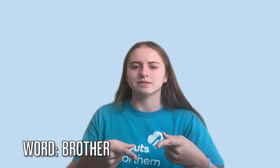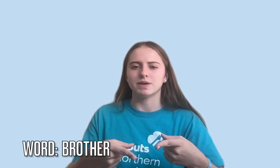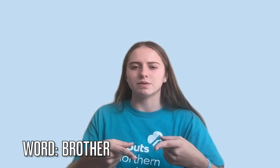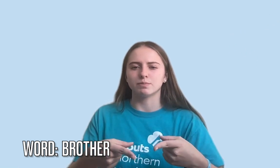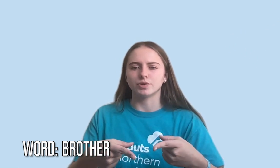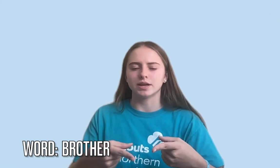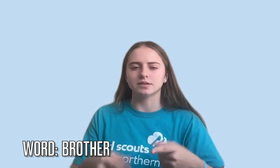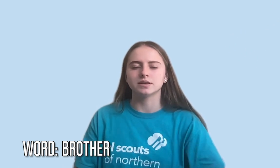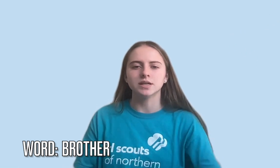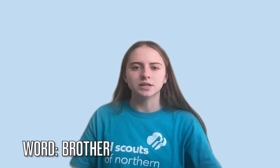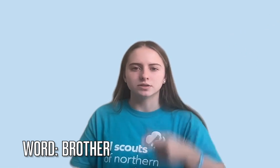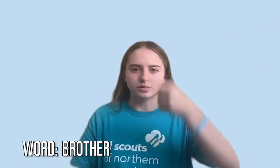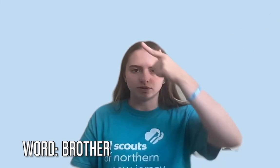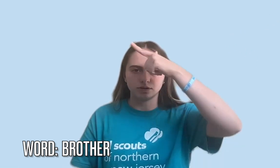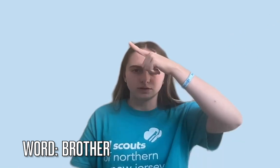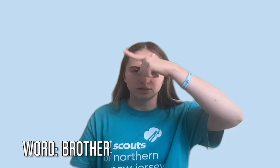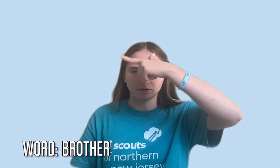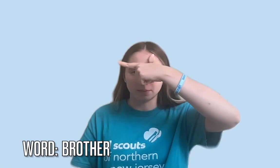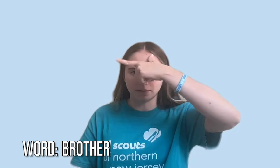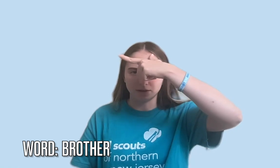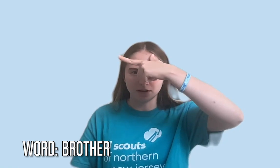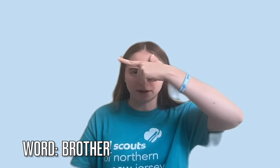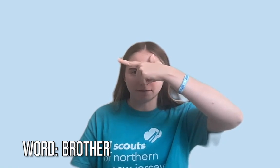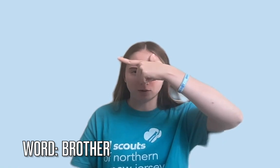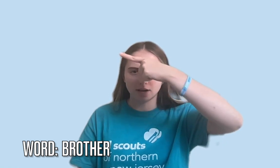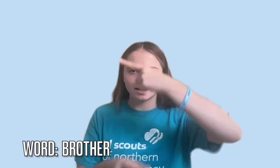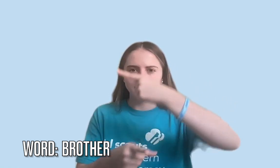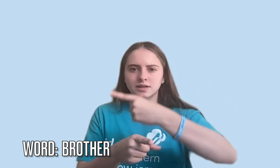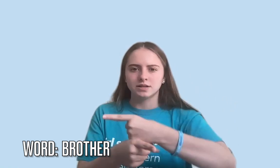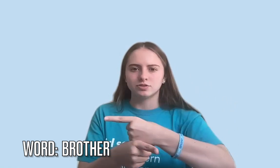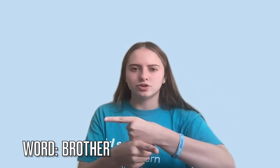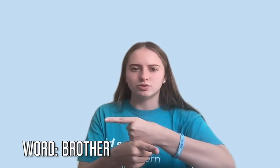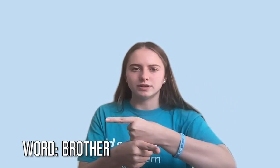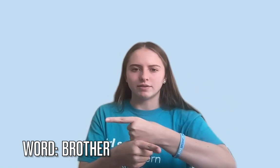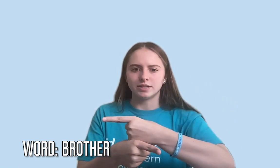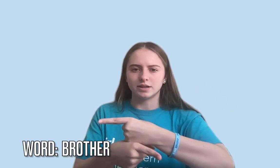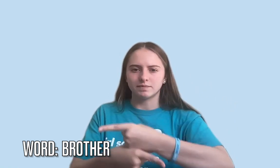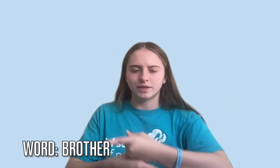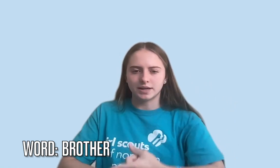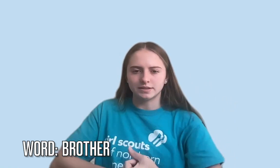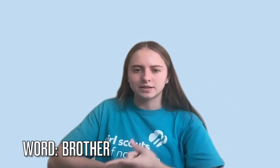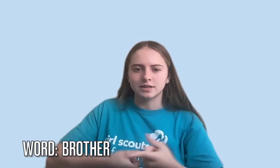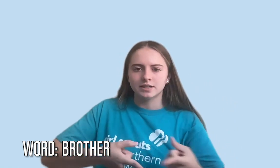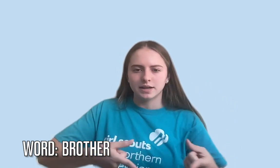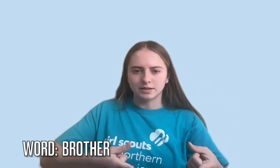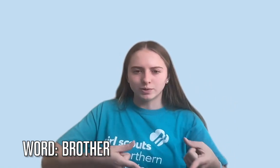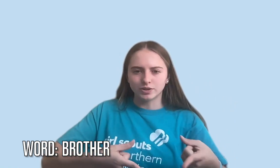Make it with both hands. So go from up here by your forehead to down here. And it's both of